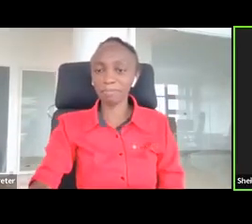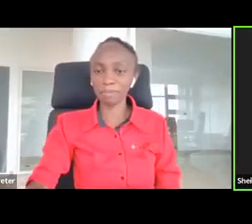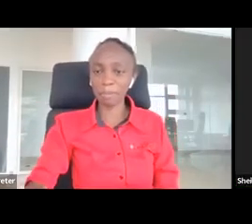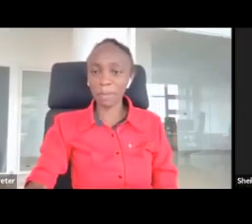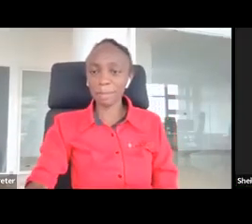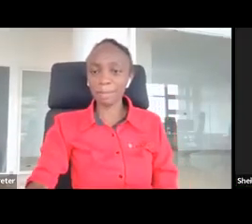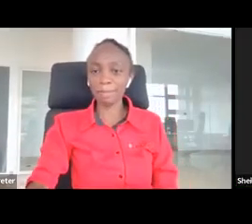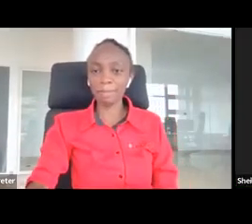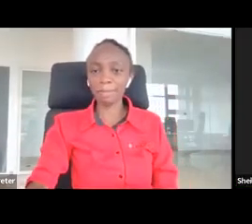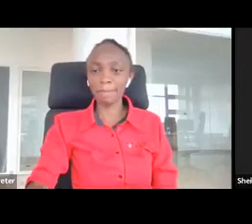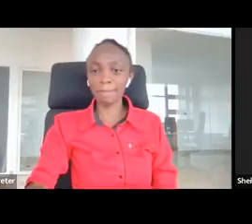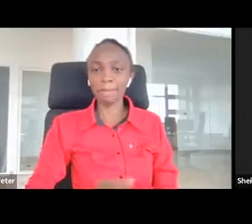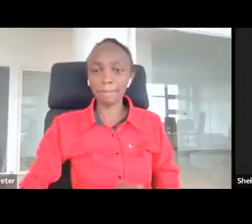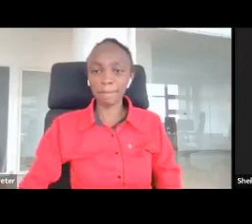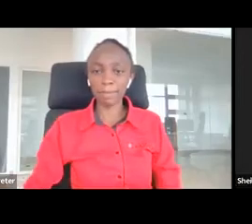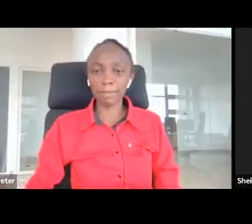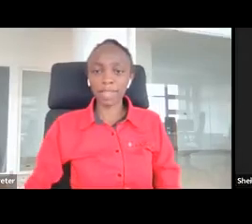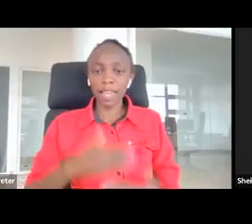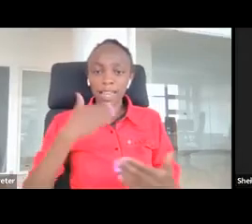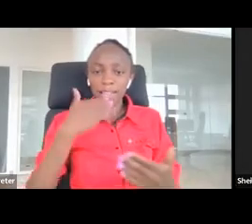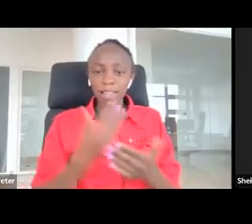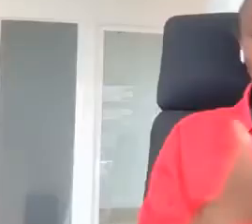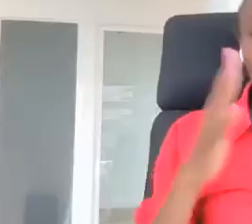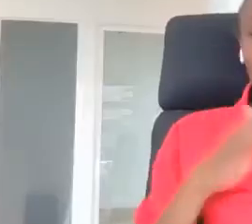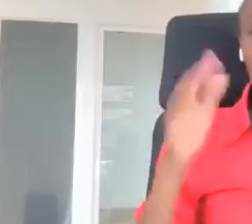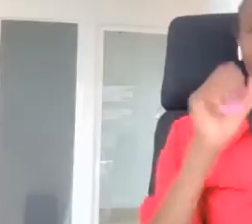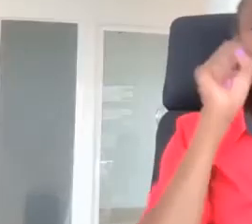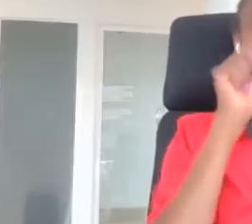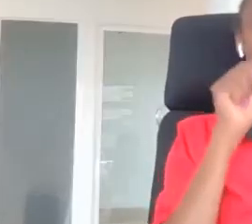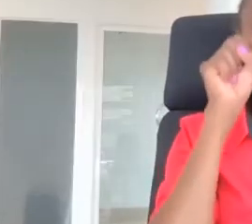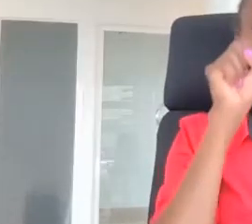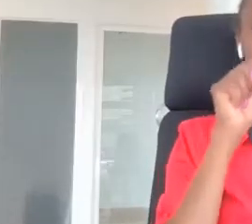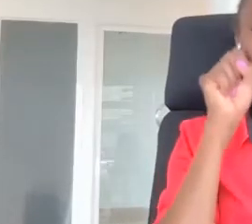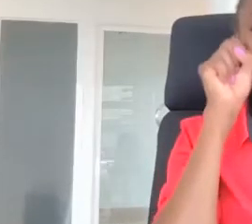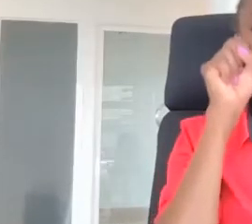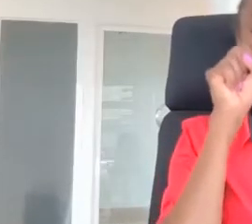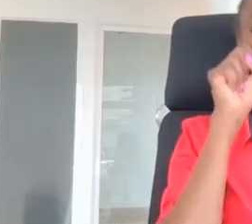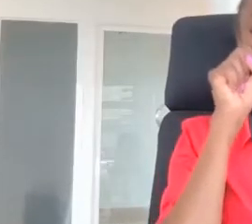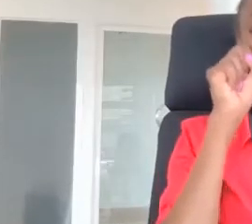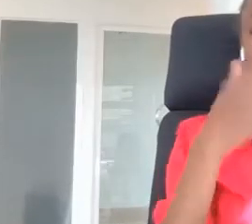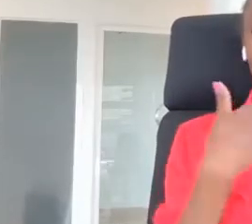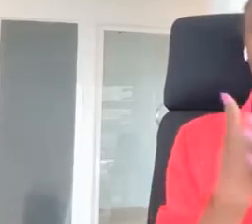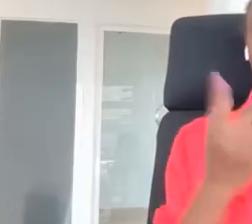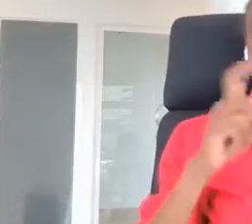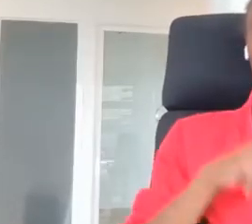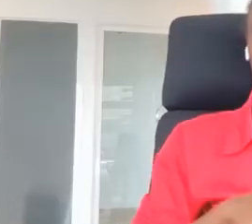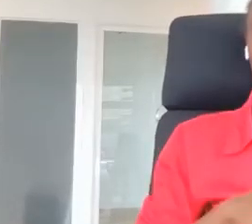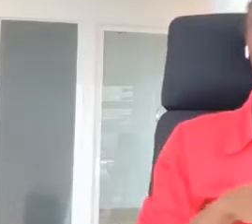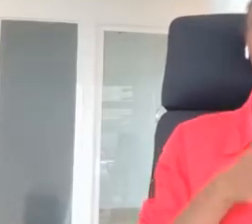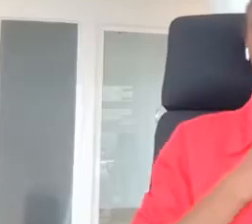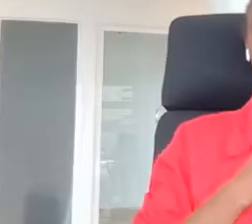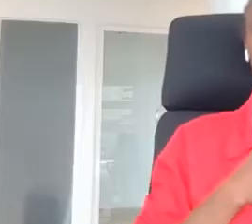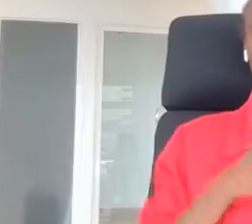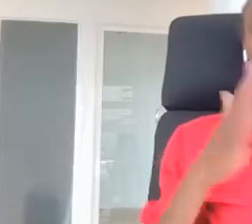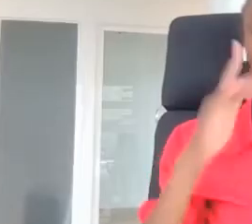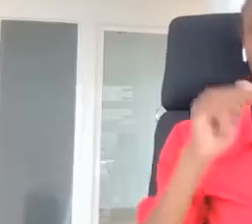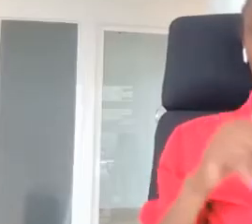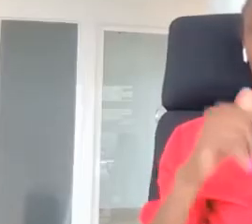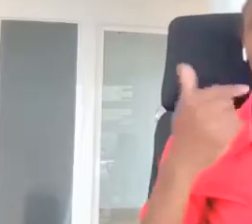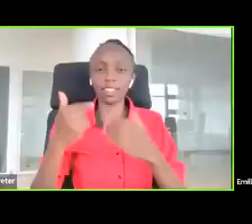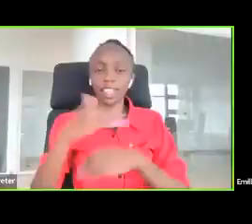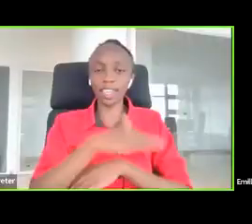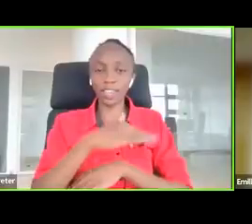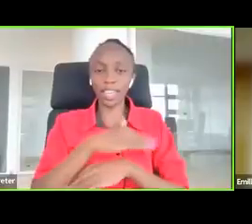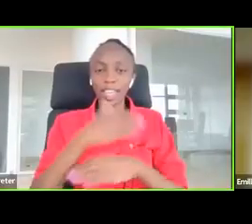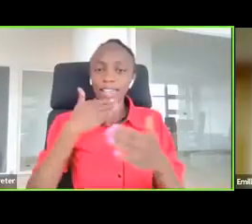Thank you very much, Sheila. It's such an honor to have you grace our occasion this day. And indeed, we are very grateful that you have partnered with